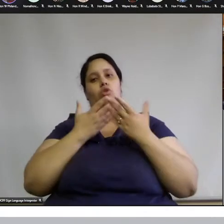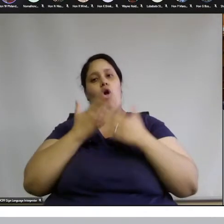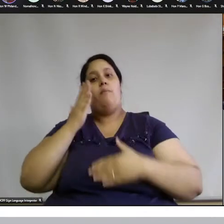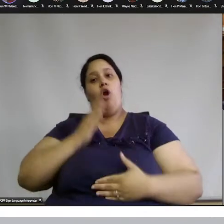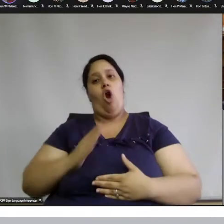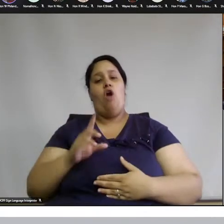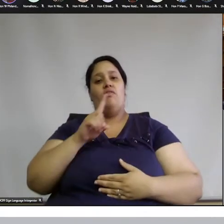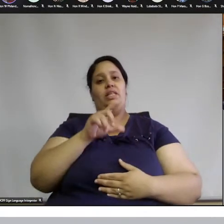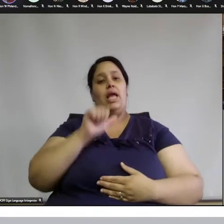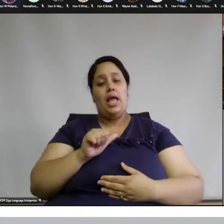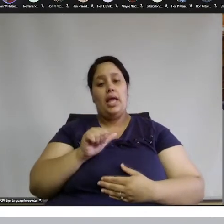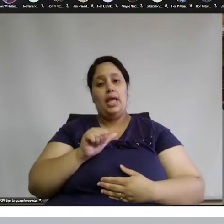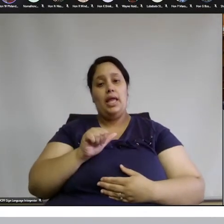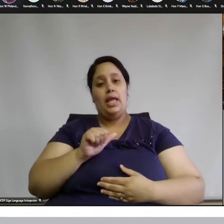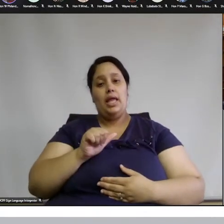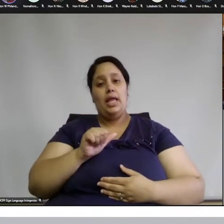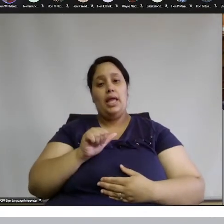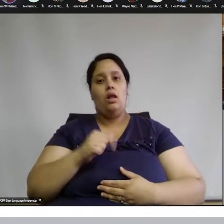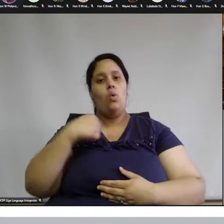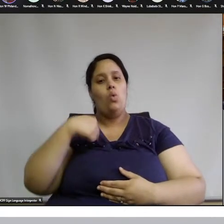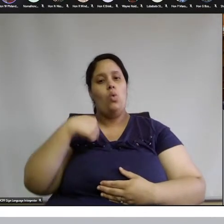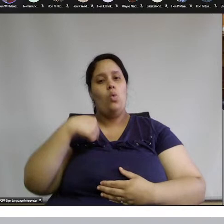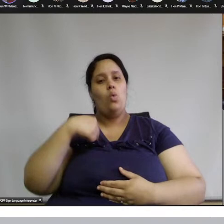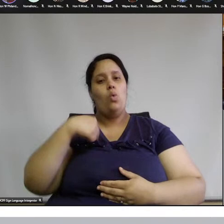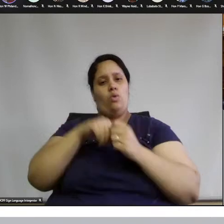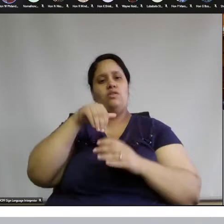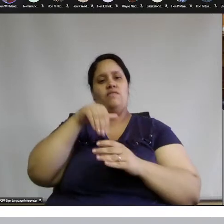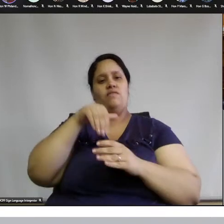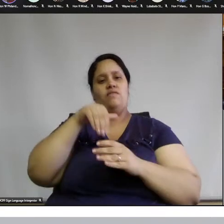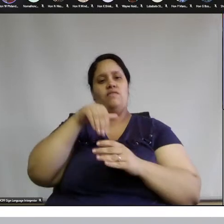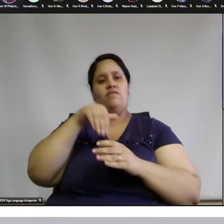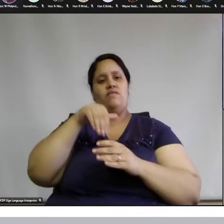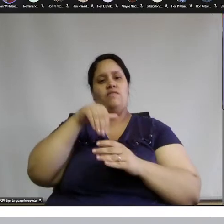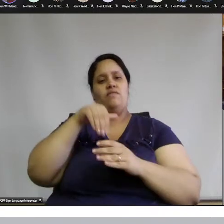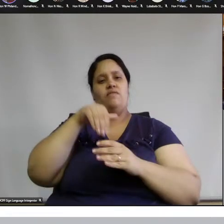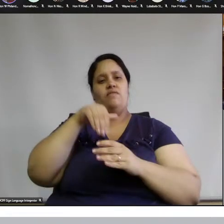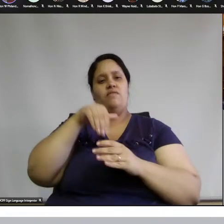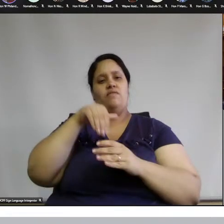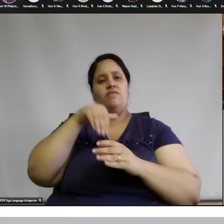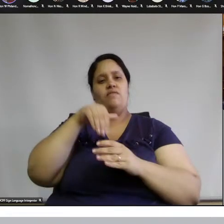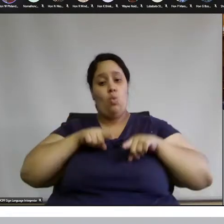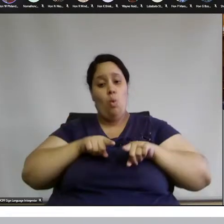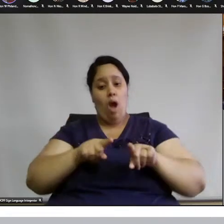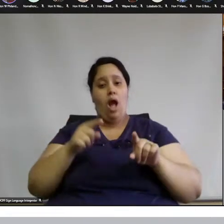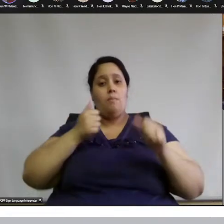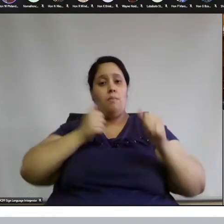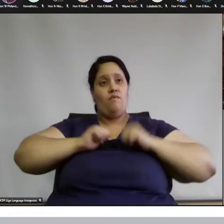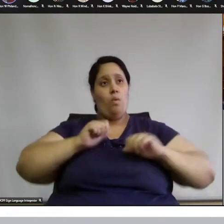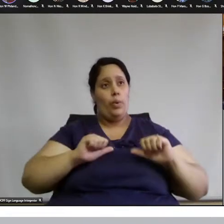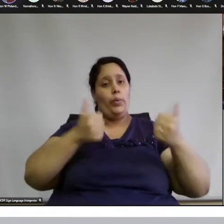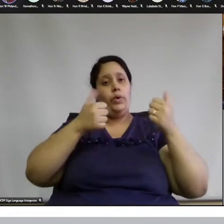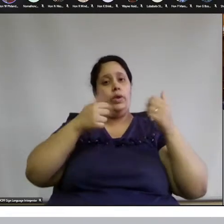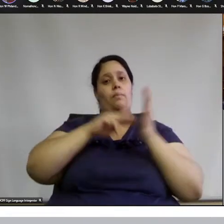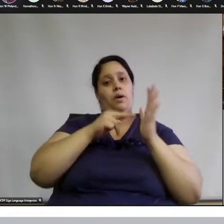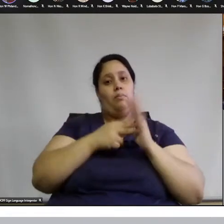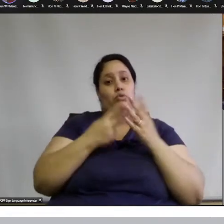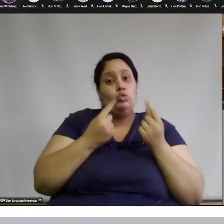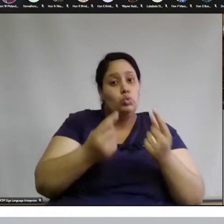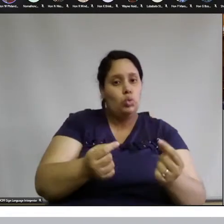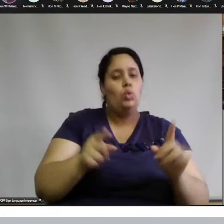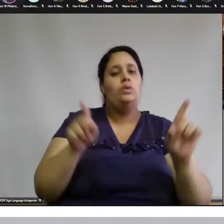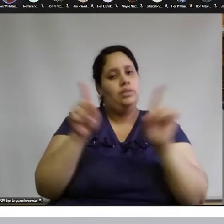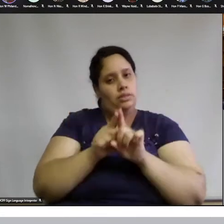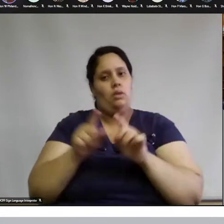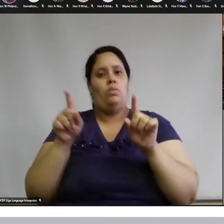Democratic Alliance our support for Vote 6, because while it will perform its primary purpose, it will